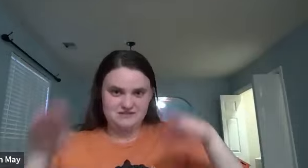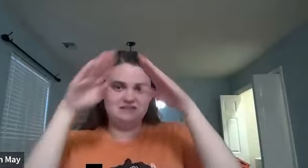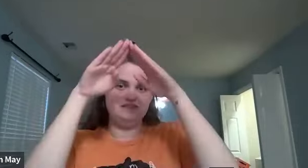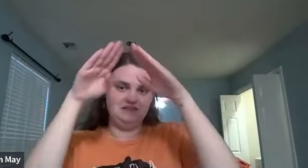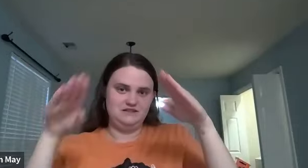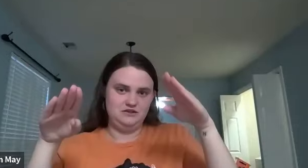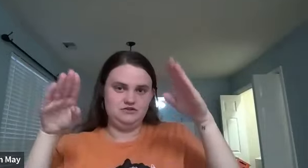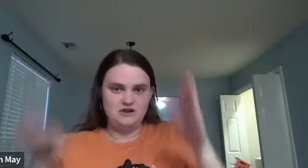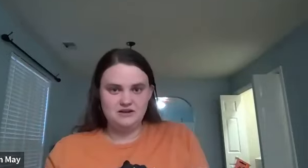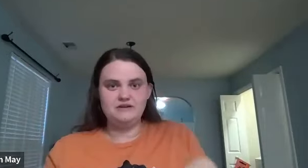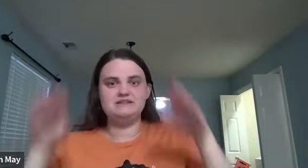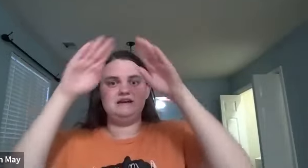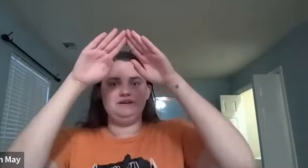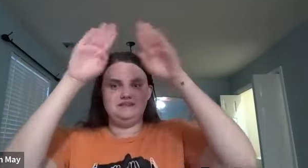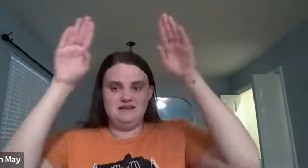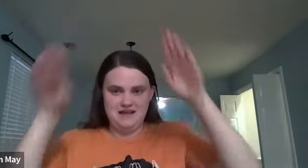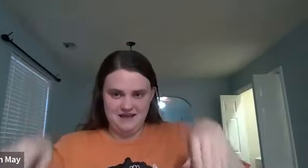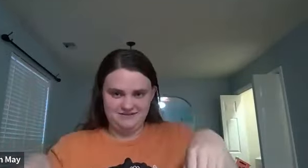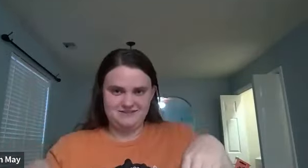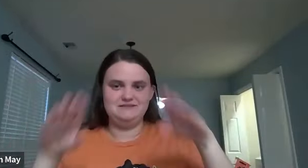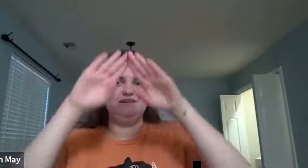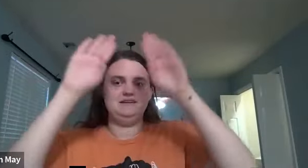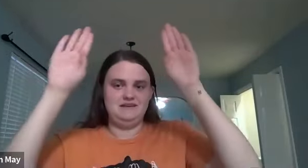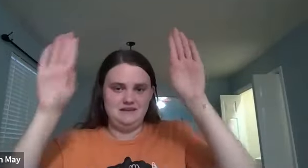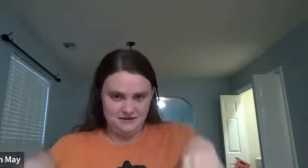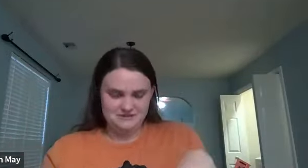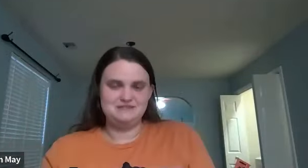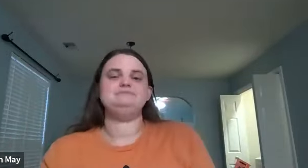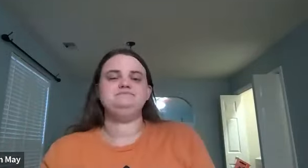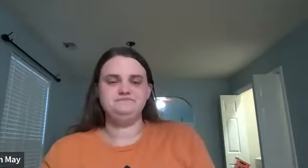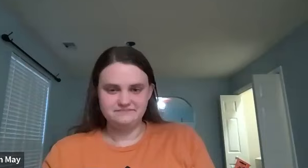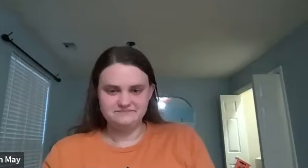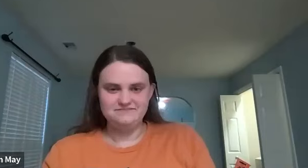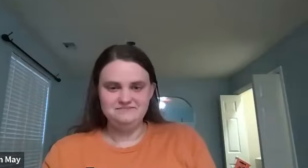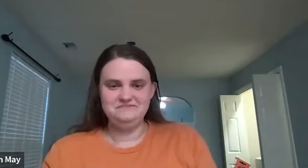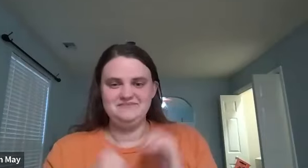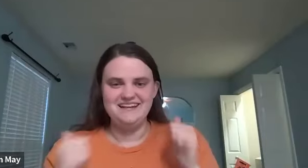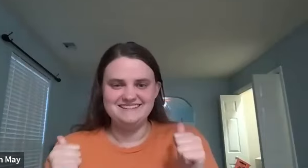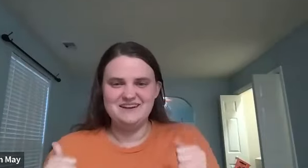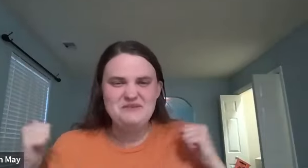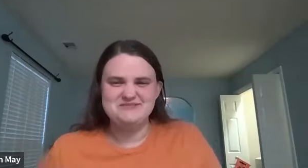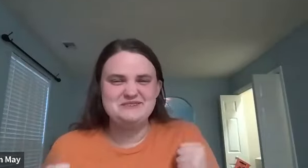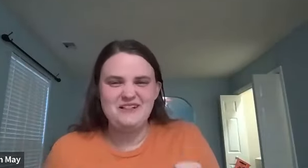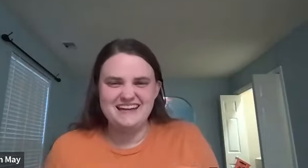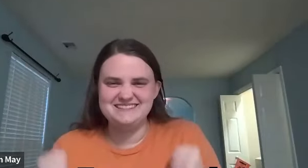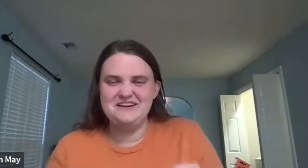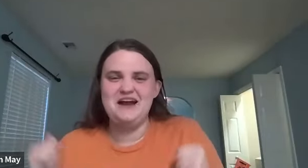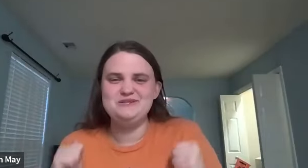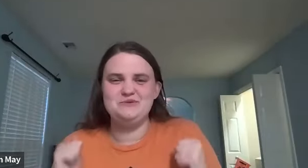house, doing a triangle and sideways, house, house. Yes. Oh, I'm so glad. Sorry. I always worry